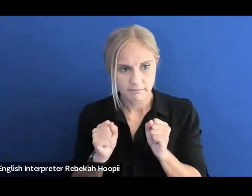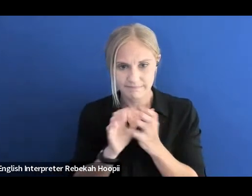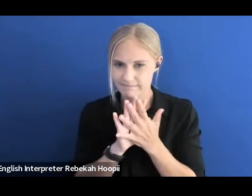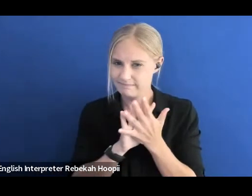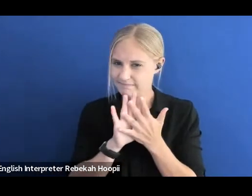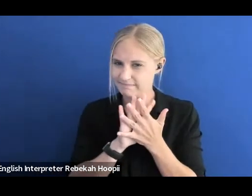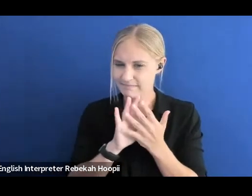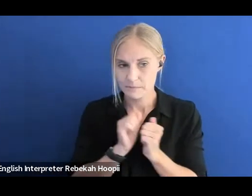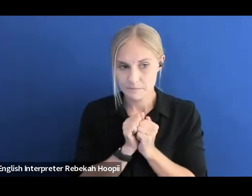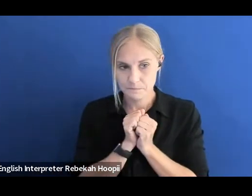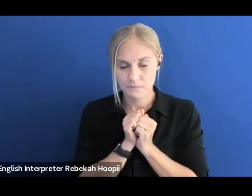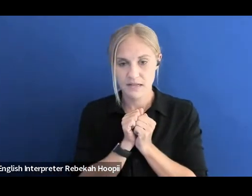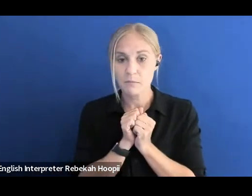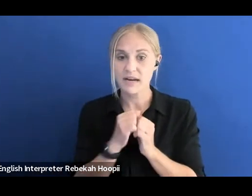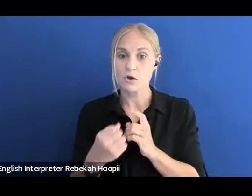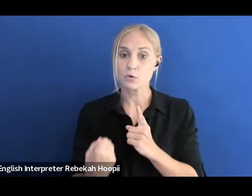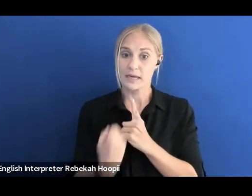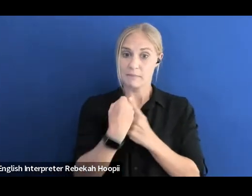impact to us?